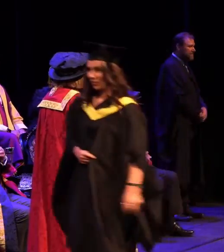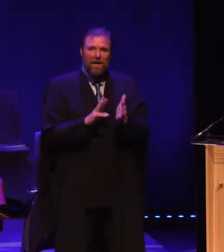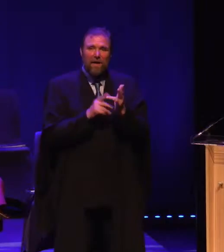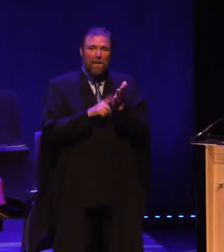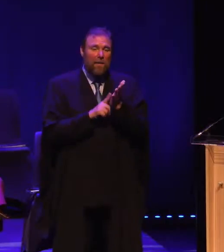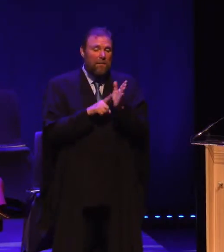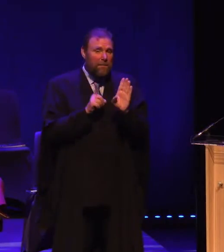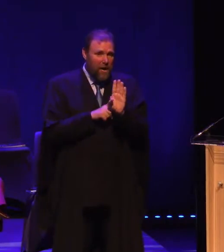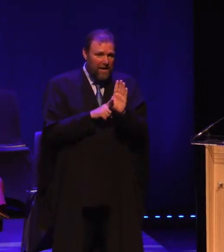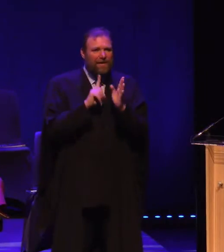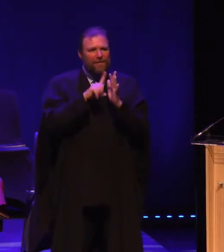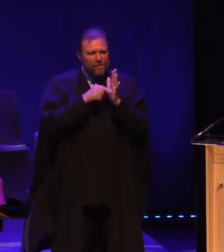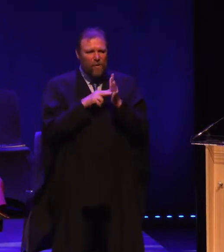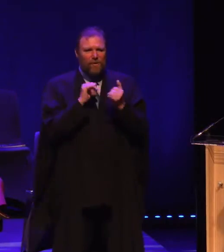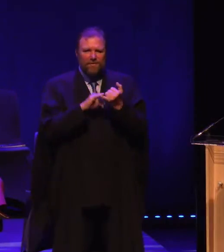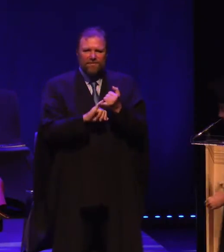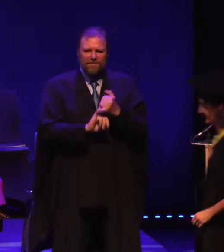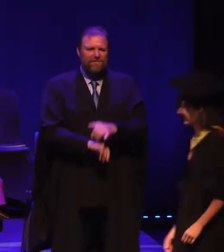Molly Jones.